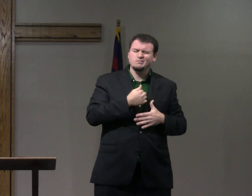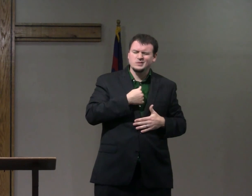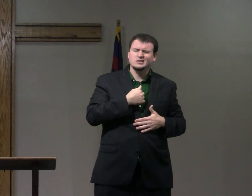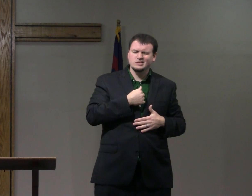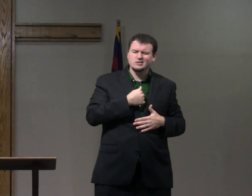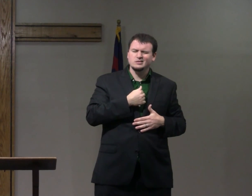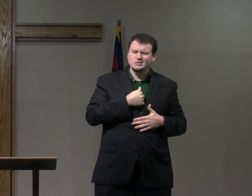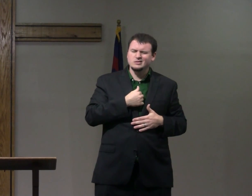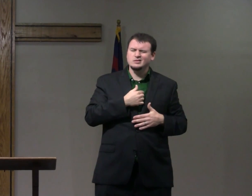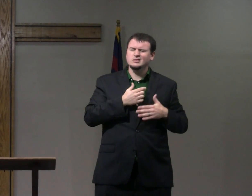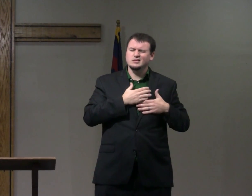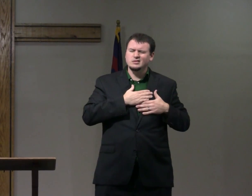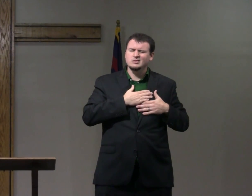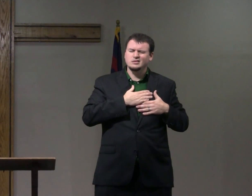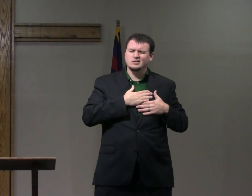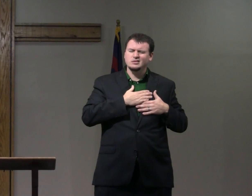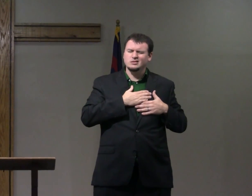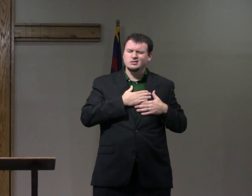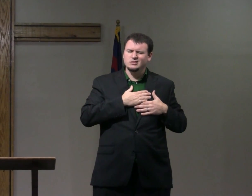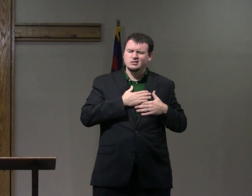I feel convicted. It bothers me